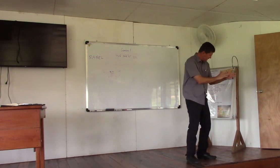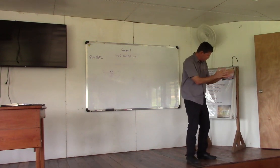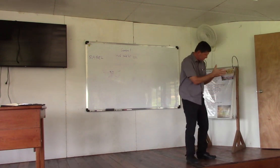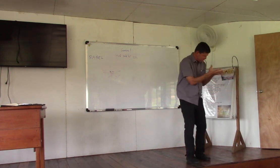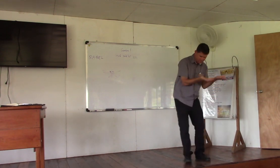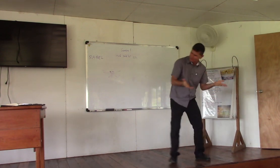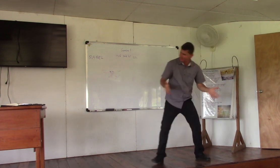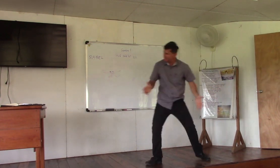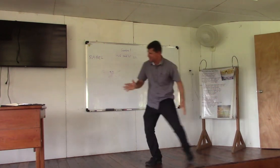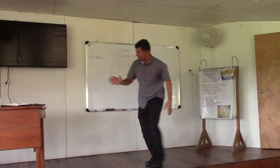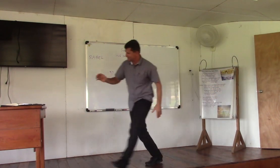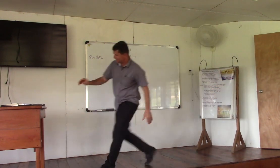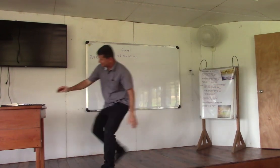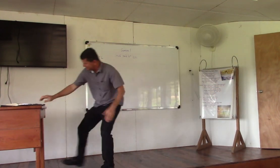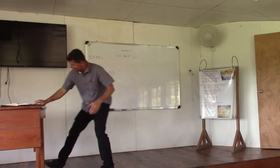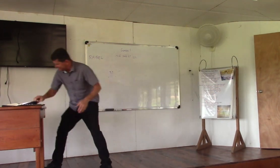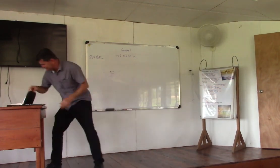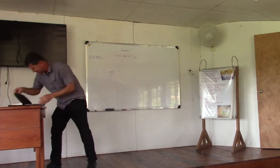Bible? This here?